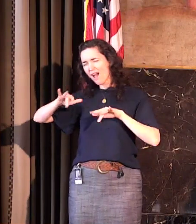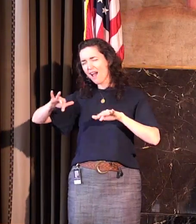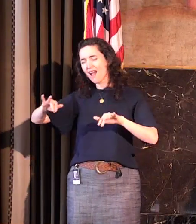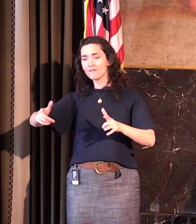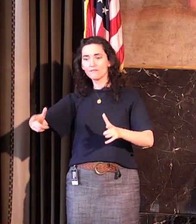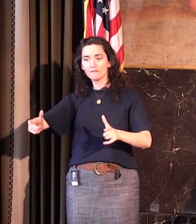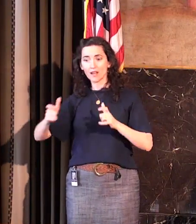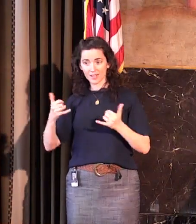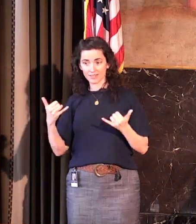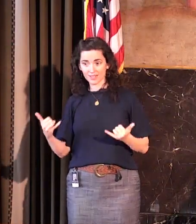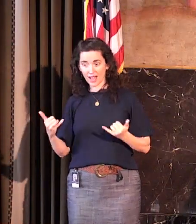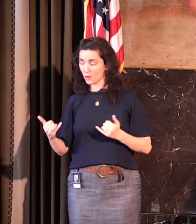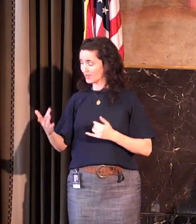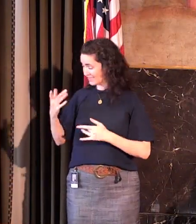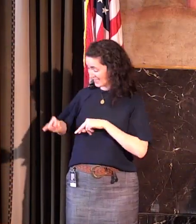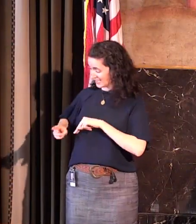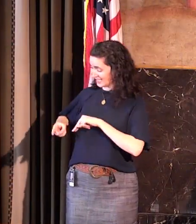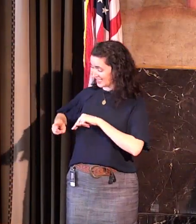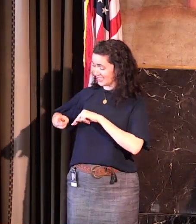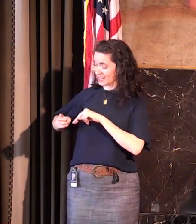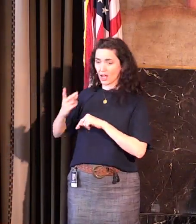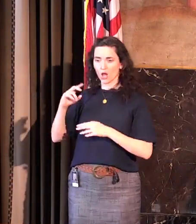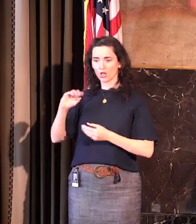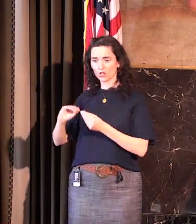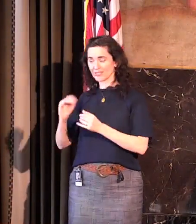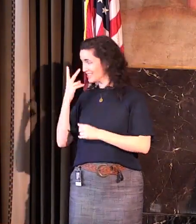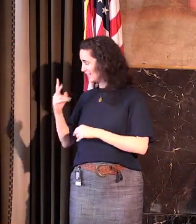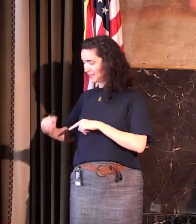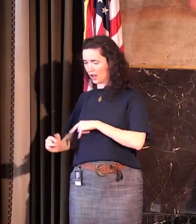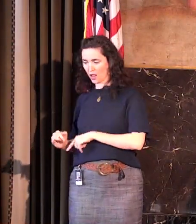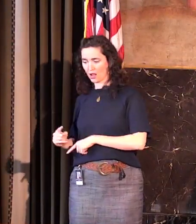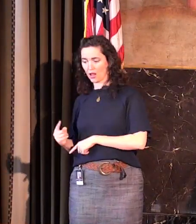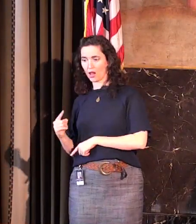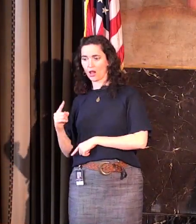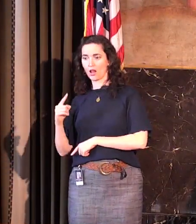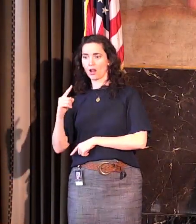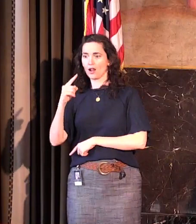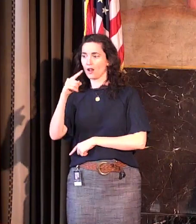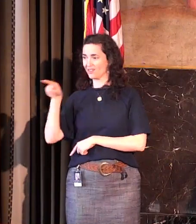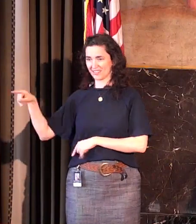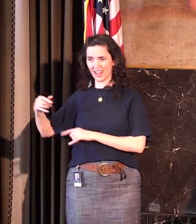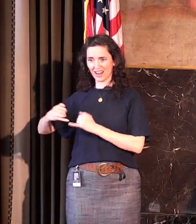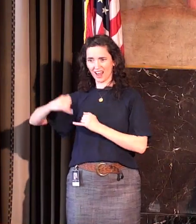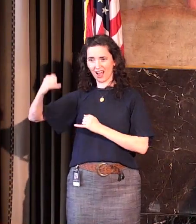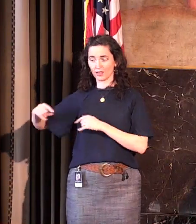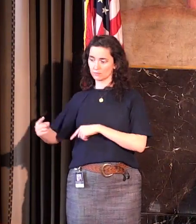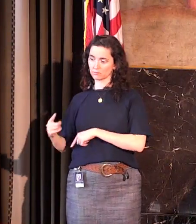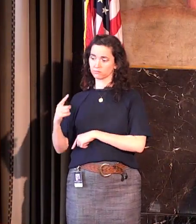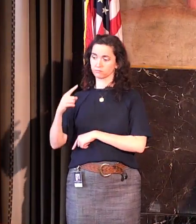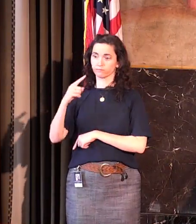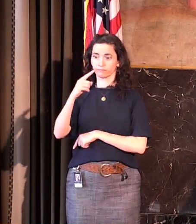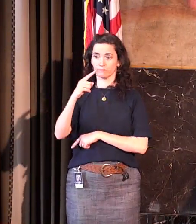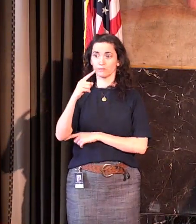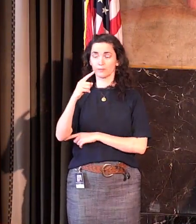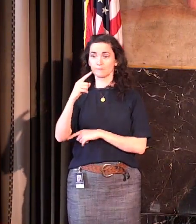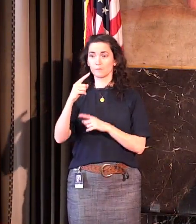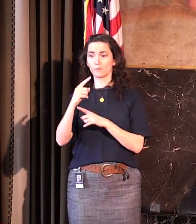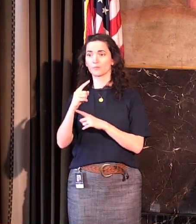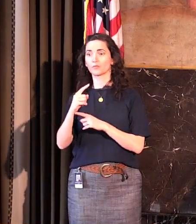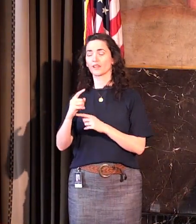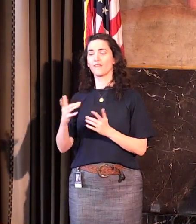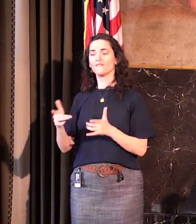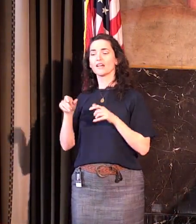about, it's in excess of 10 times what is required to have a high level of transmission as defined by the CDC right now,